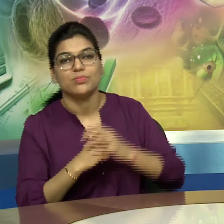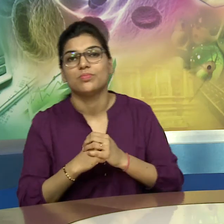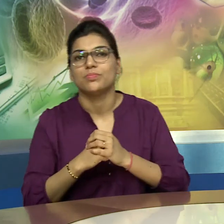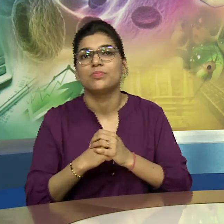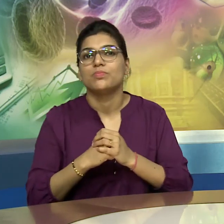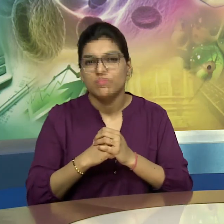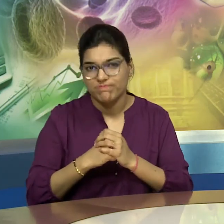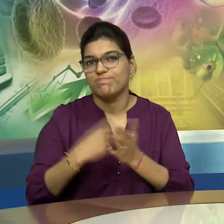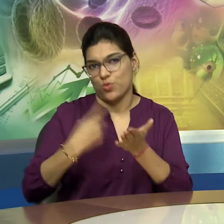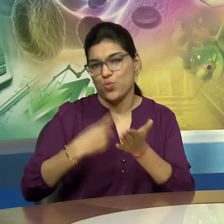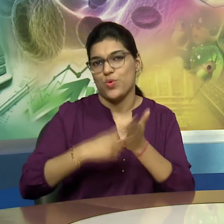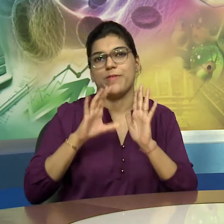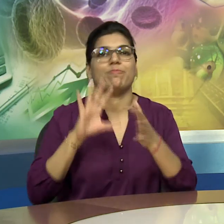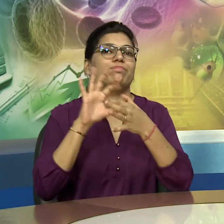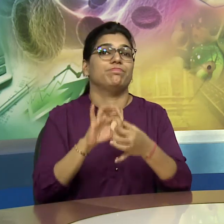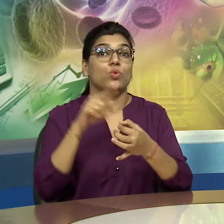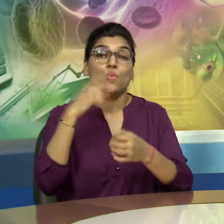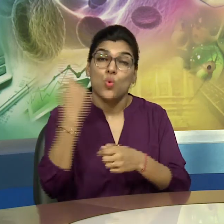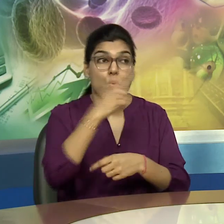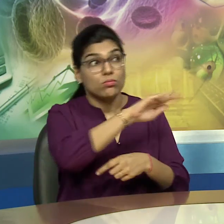the simple past verb will be ate.